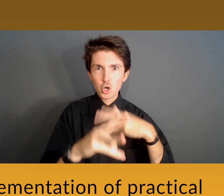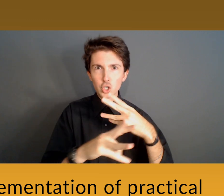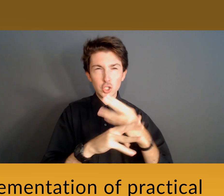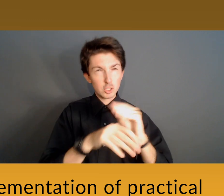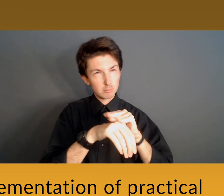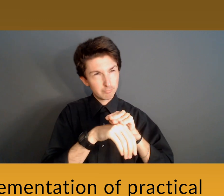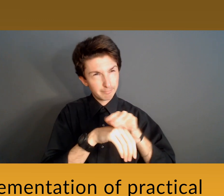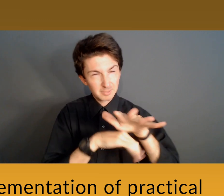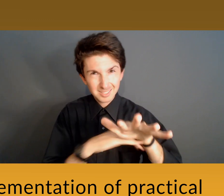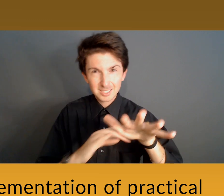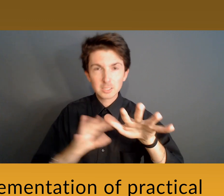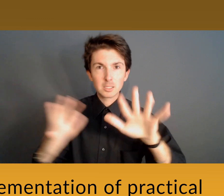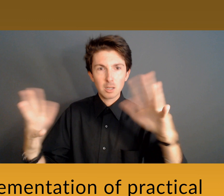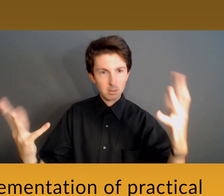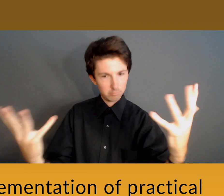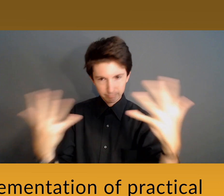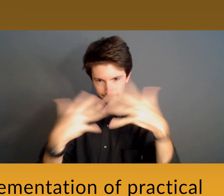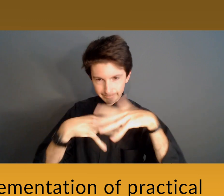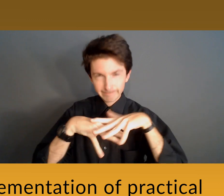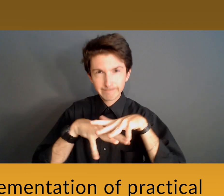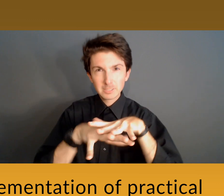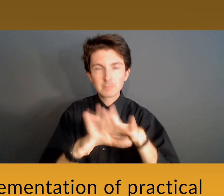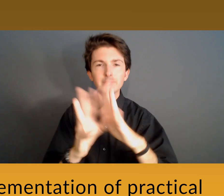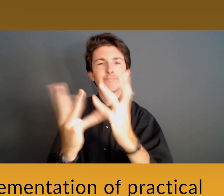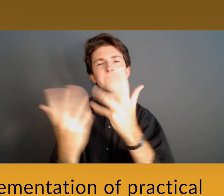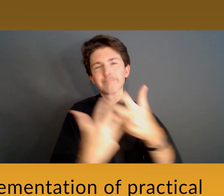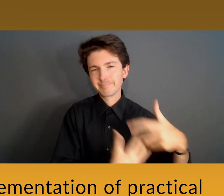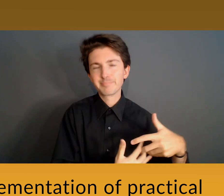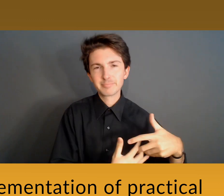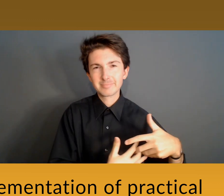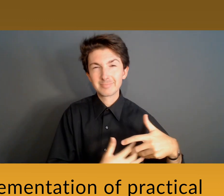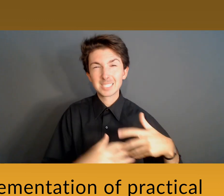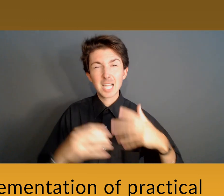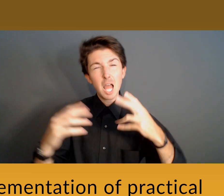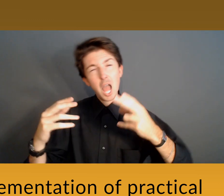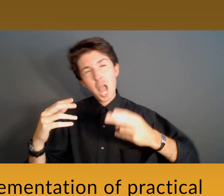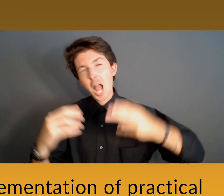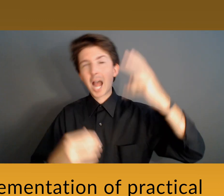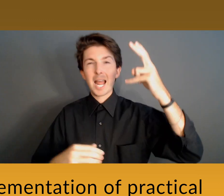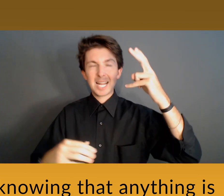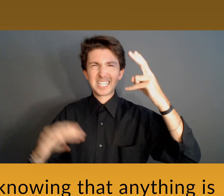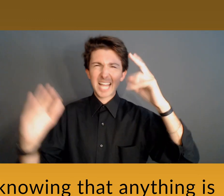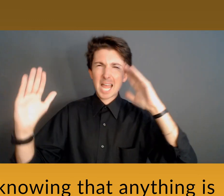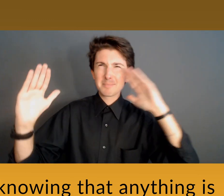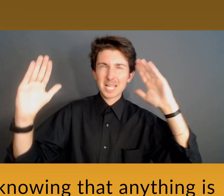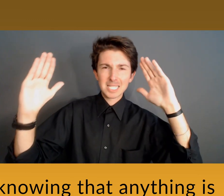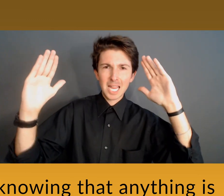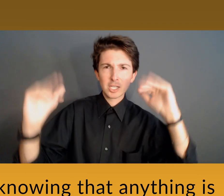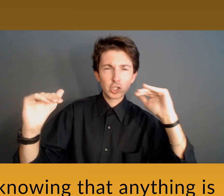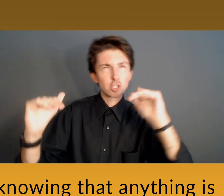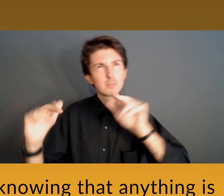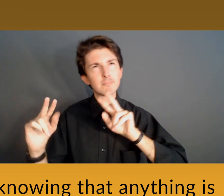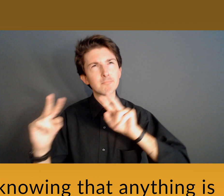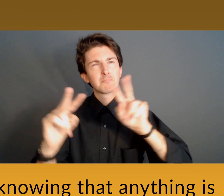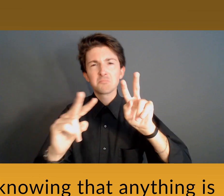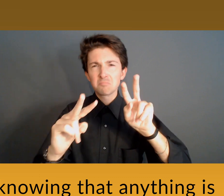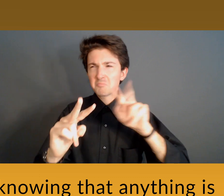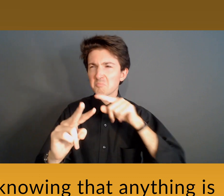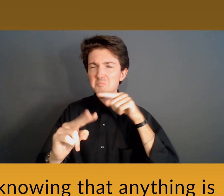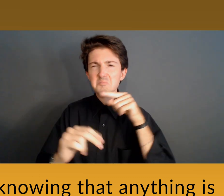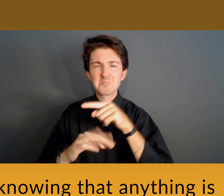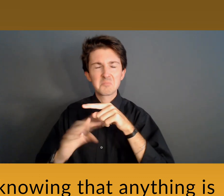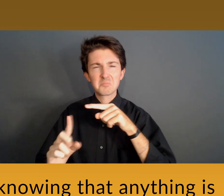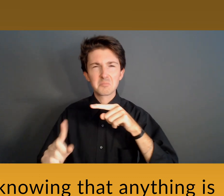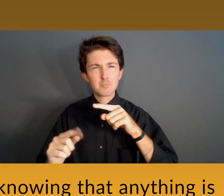of practical ideas grounded in the highest expectations and the fortitude in